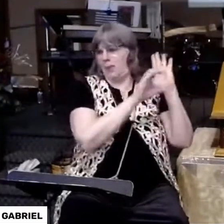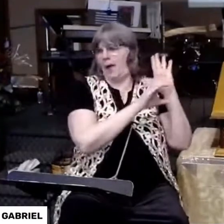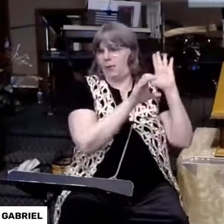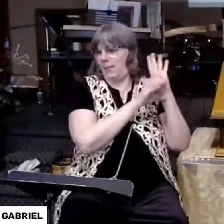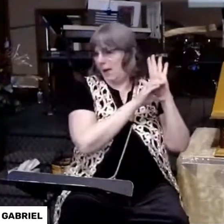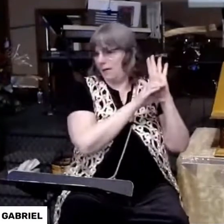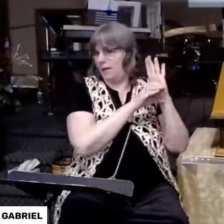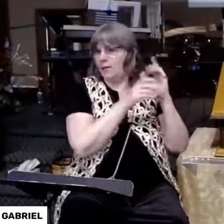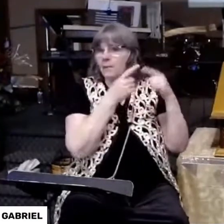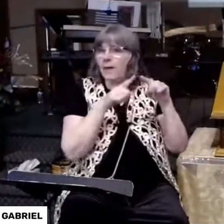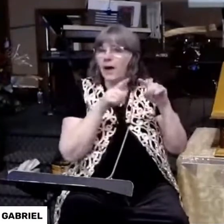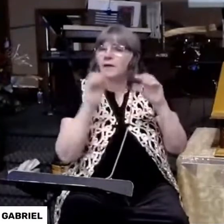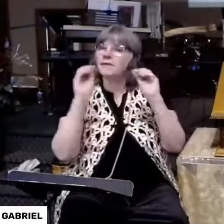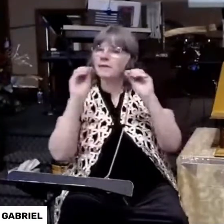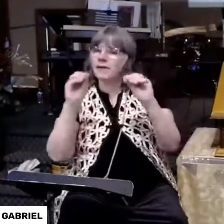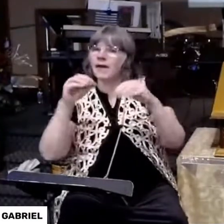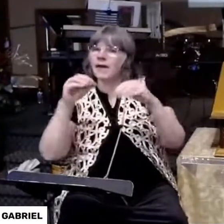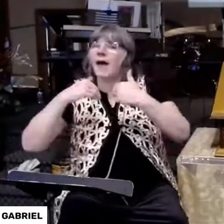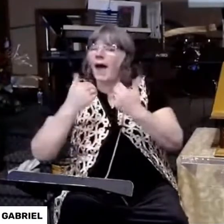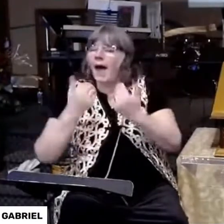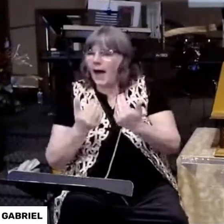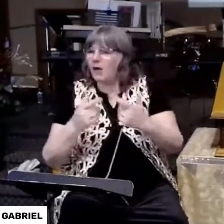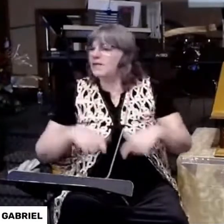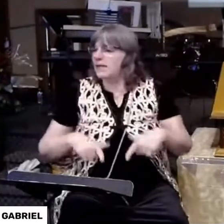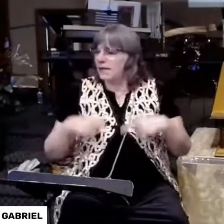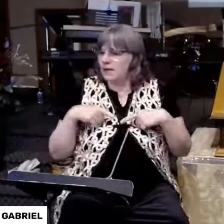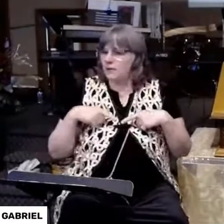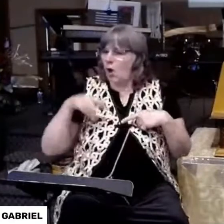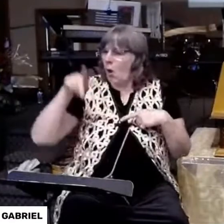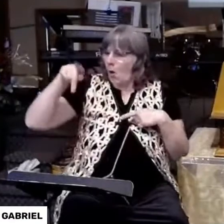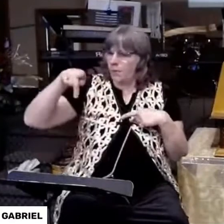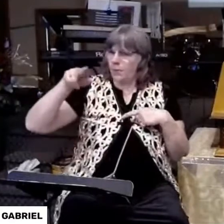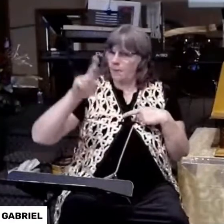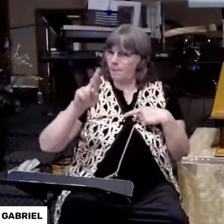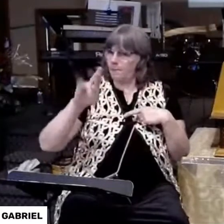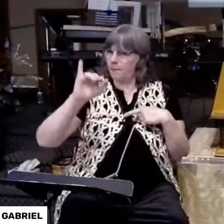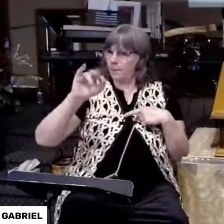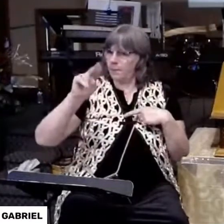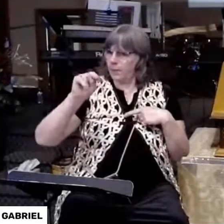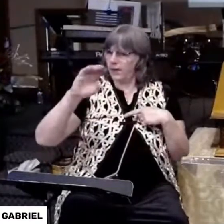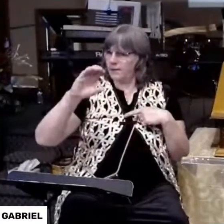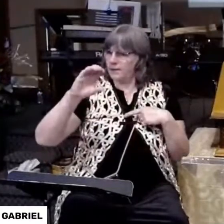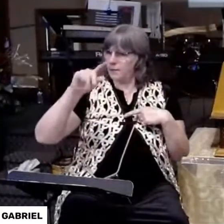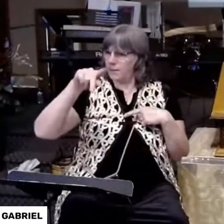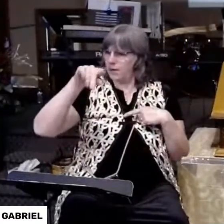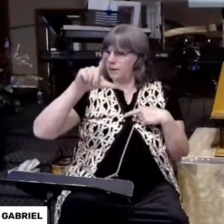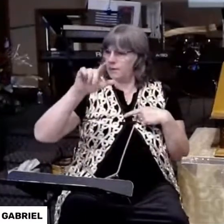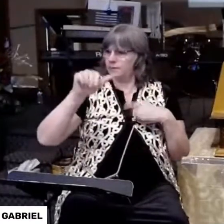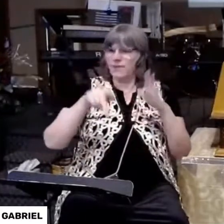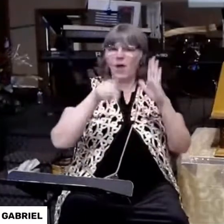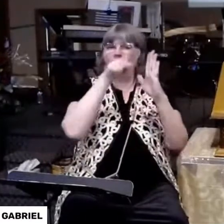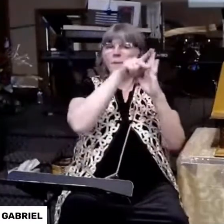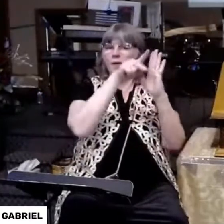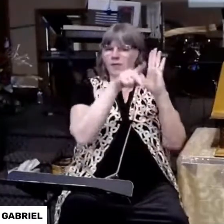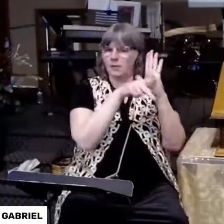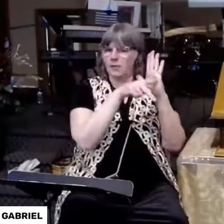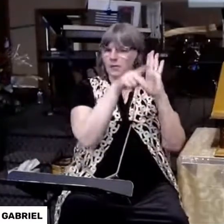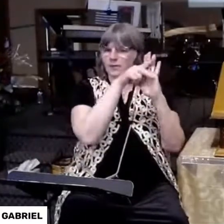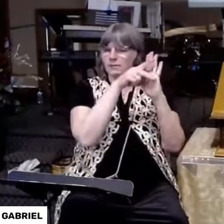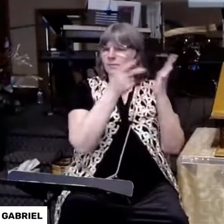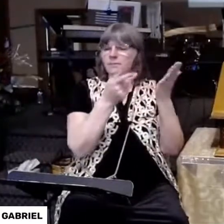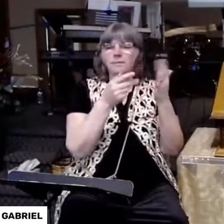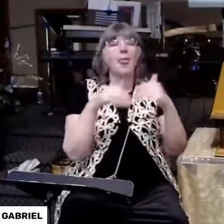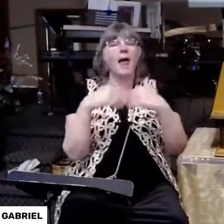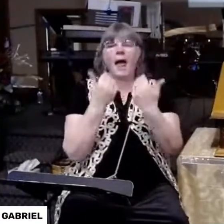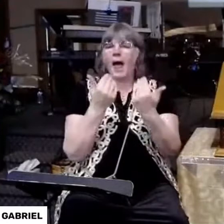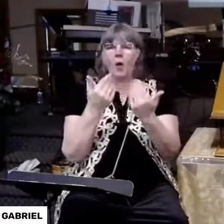These commandments also taught principles that taught them how to respond and